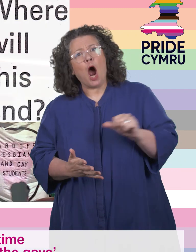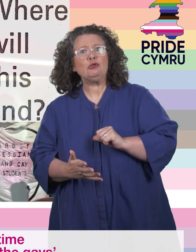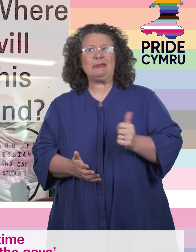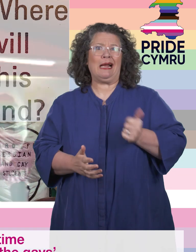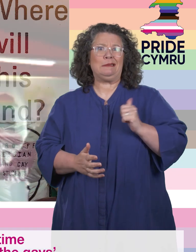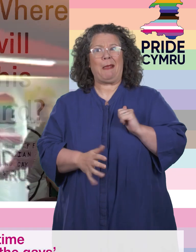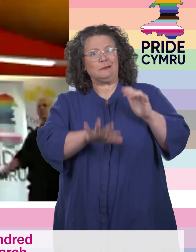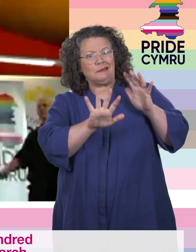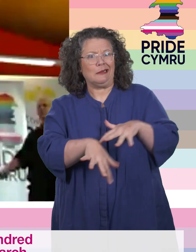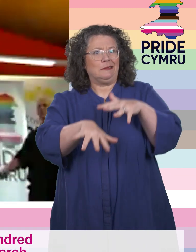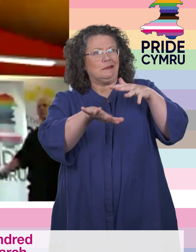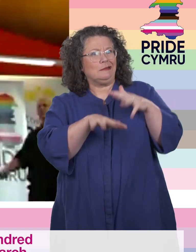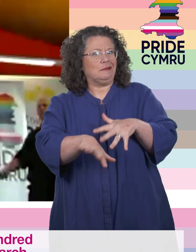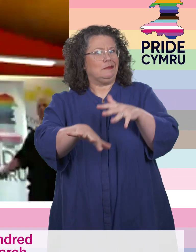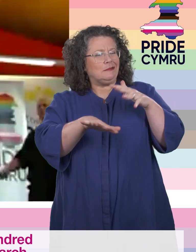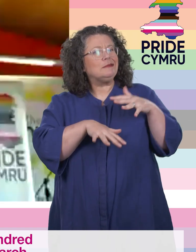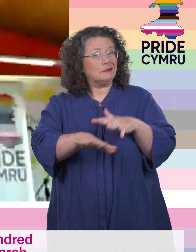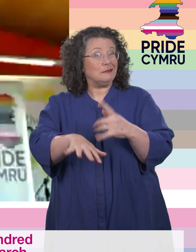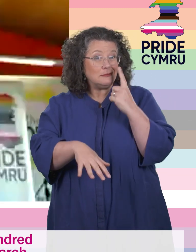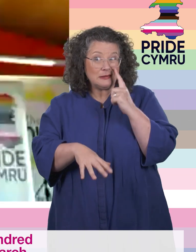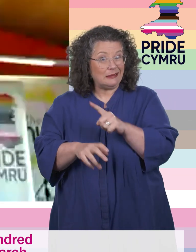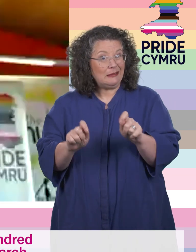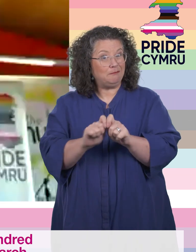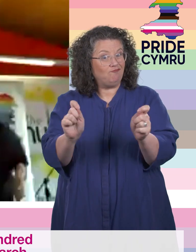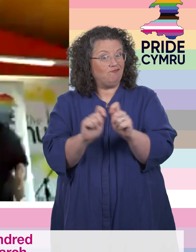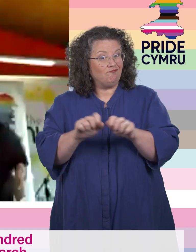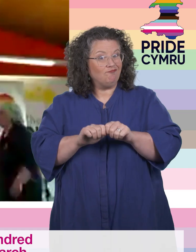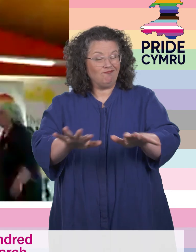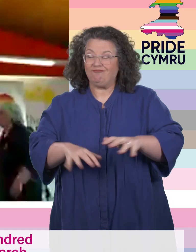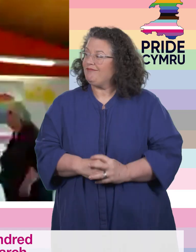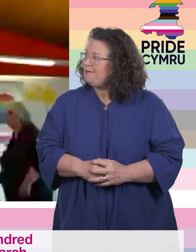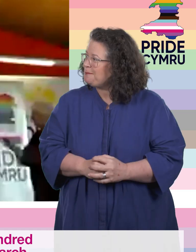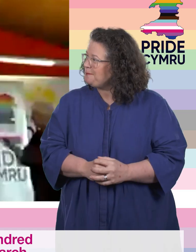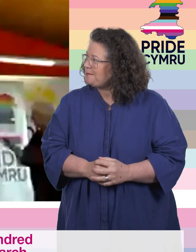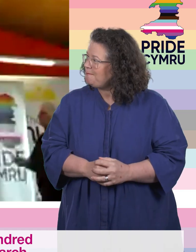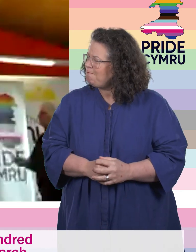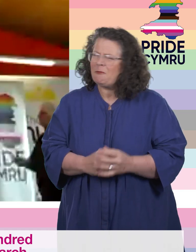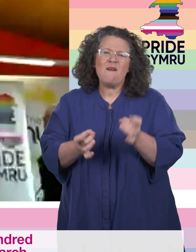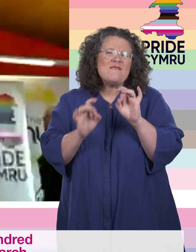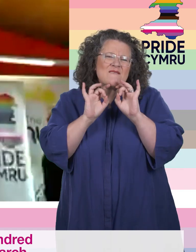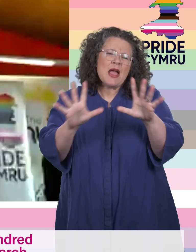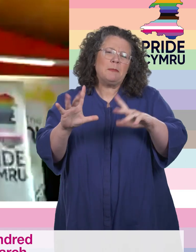gays. And you see that 100 expected on the march.